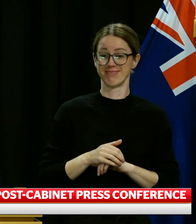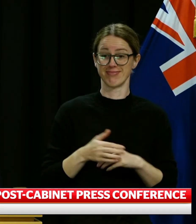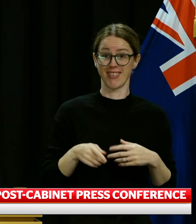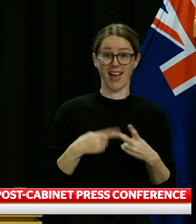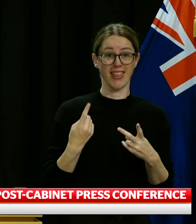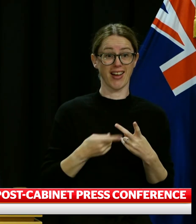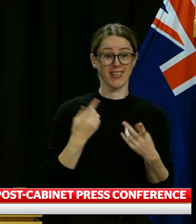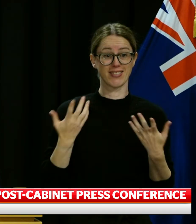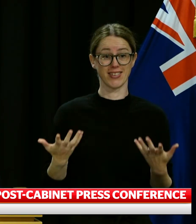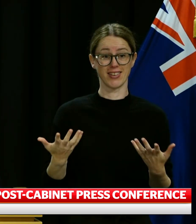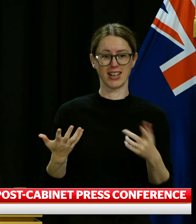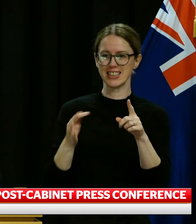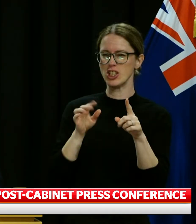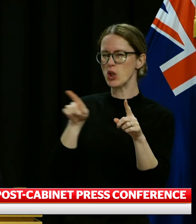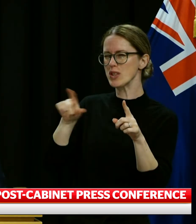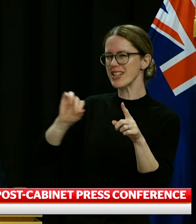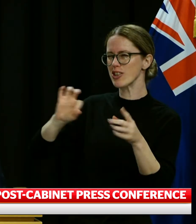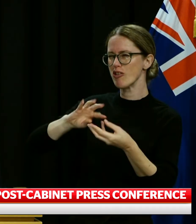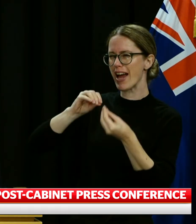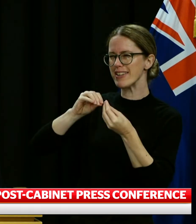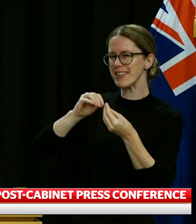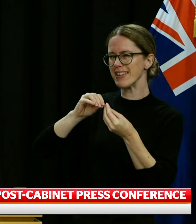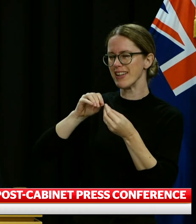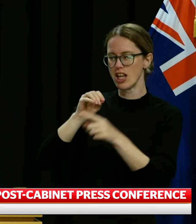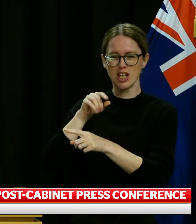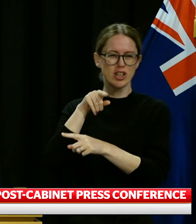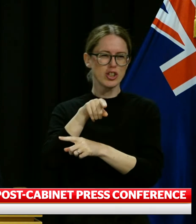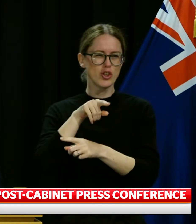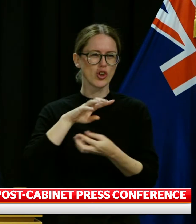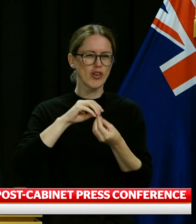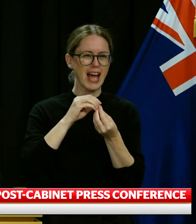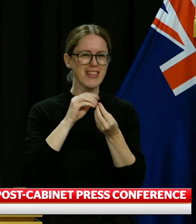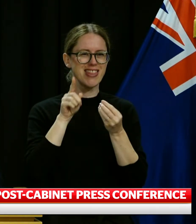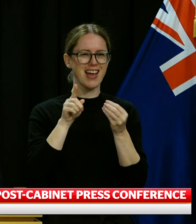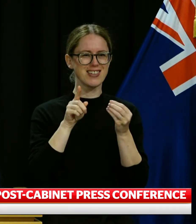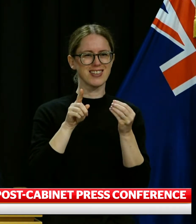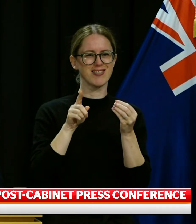Anything else? It's fairly quiet day today.